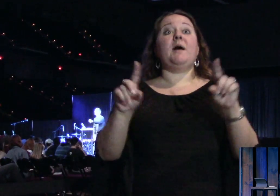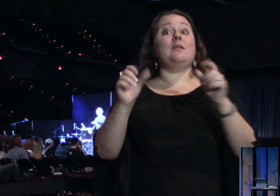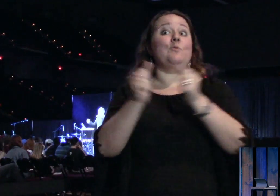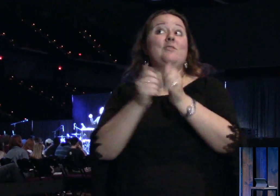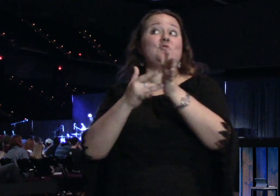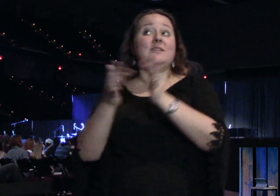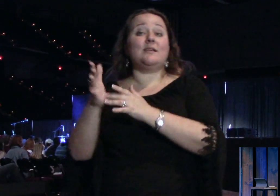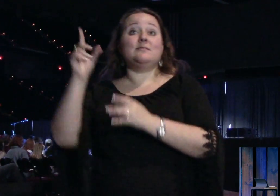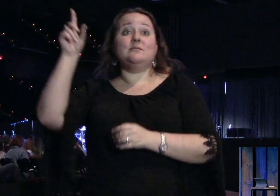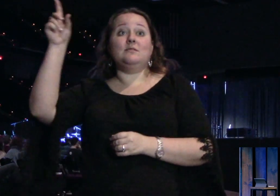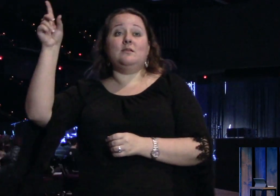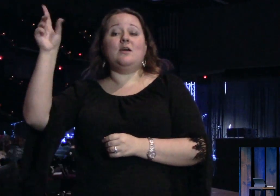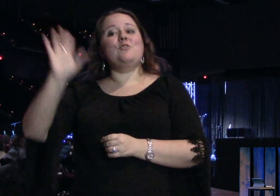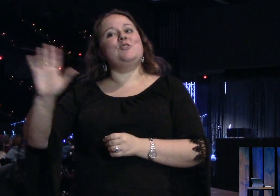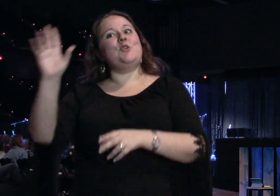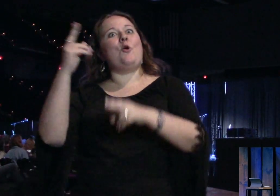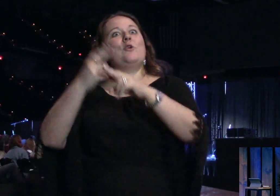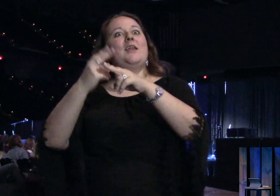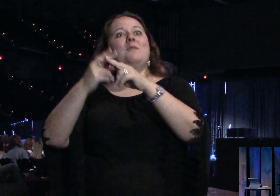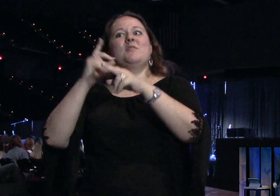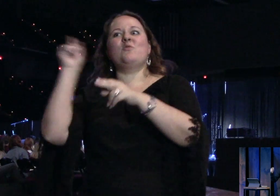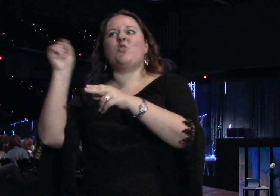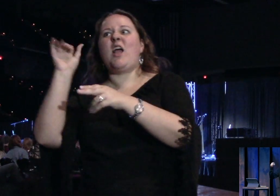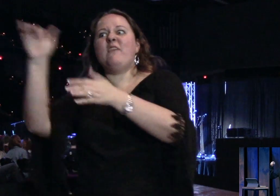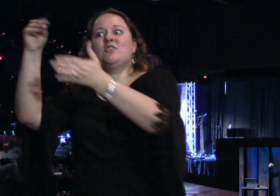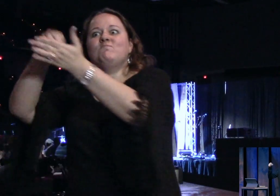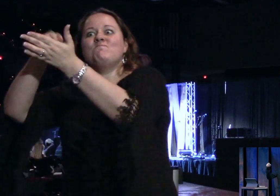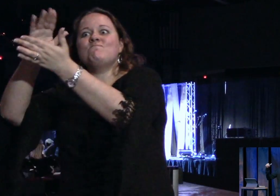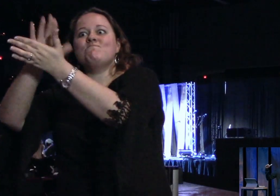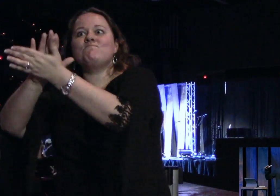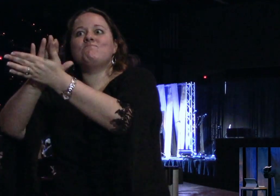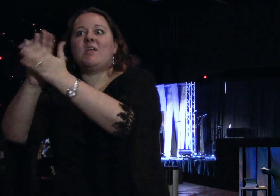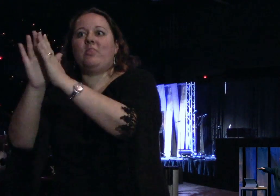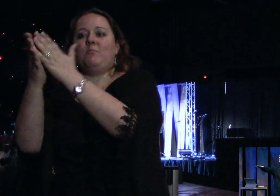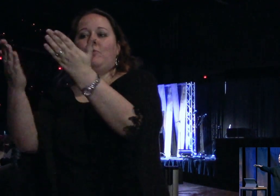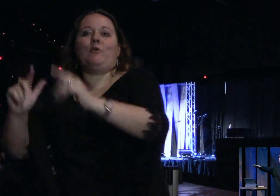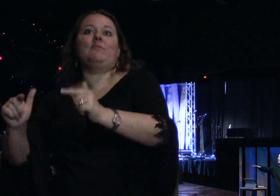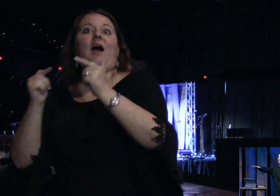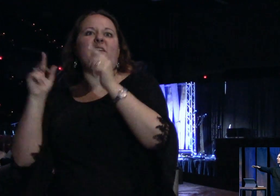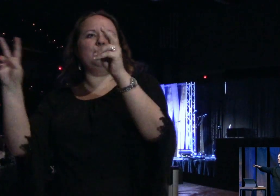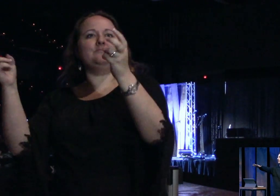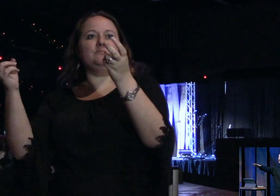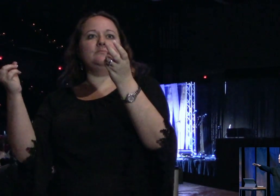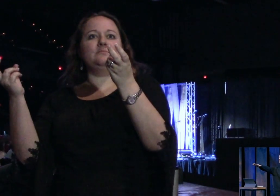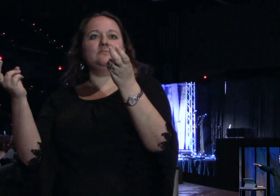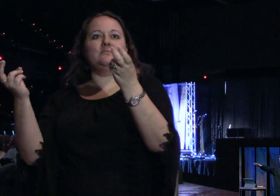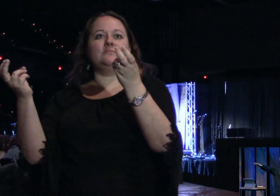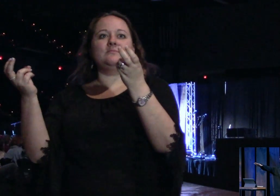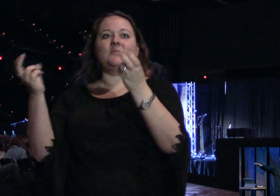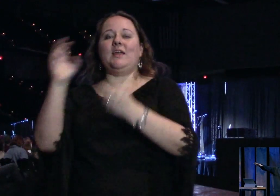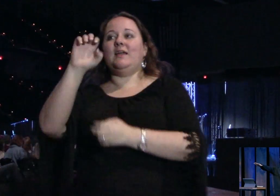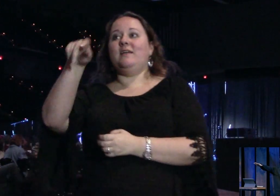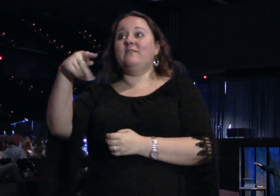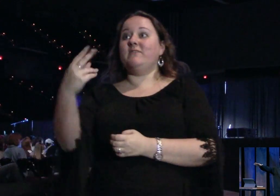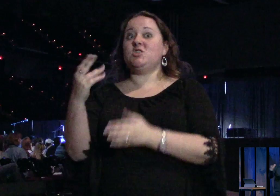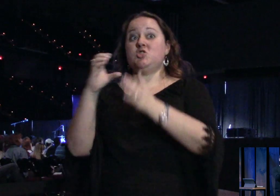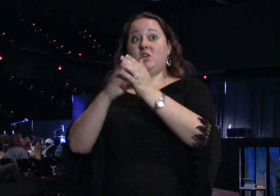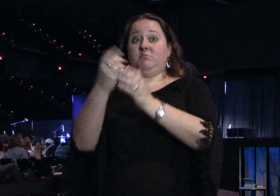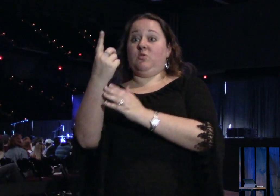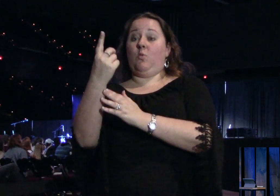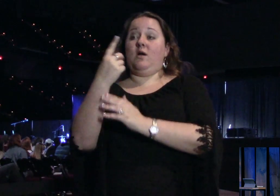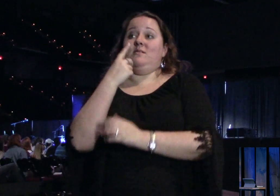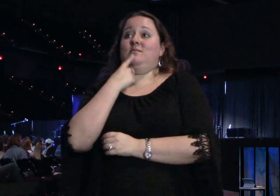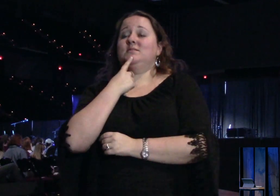insignificant, but with Jesus, listen to this. This is great news. Your name is forever written in the book of life. And